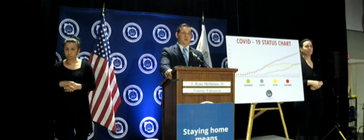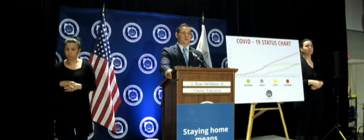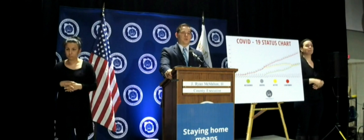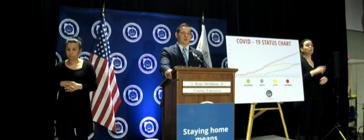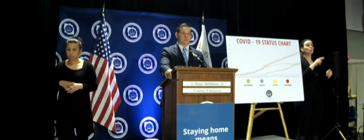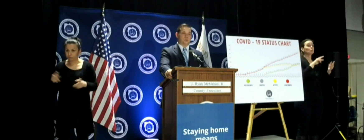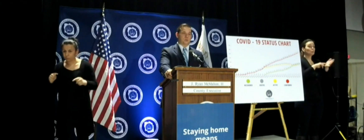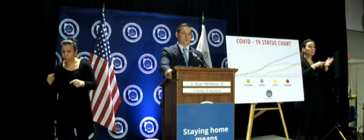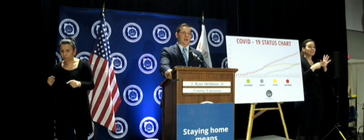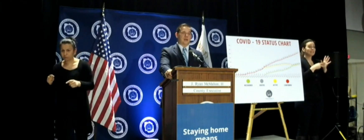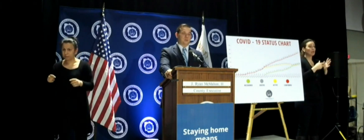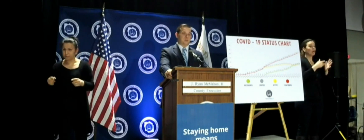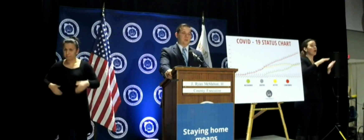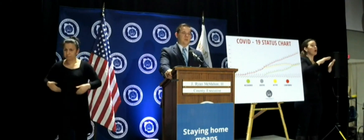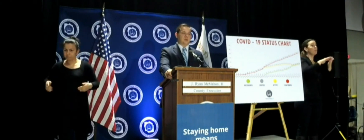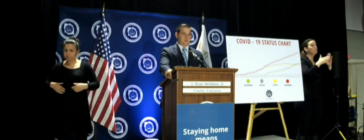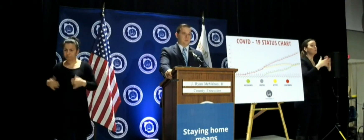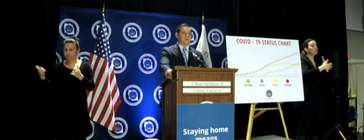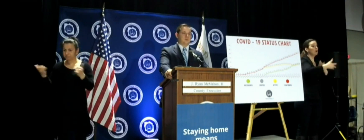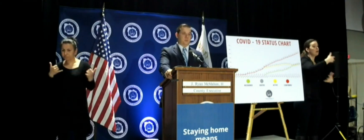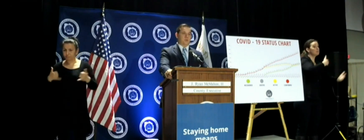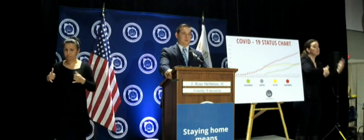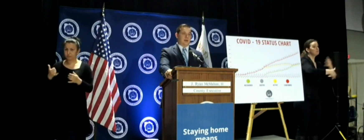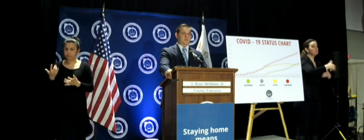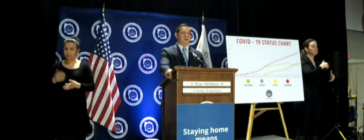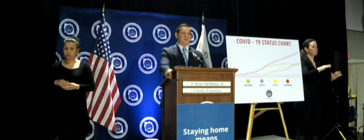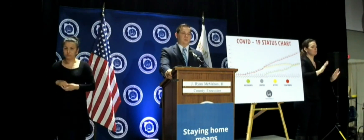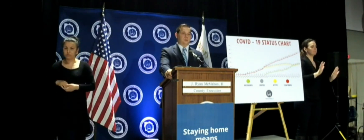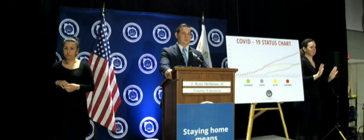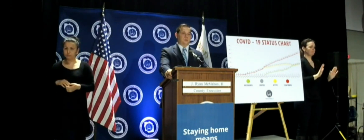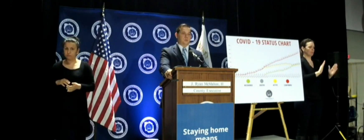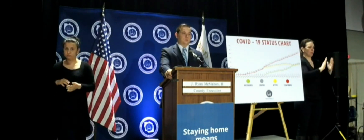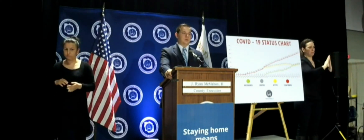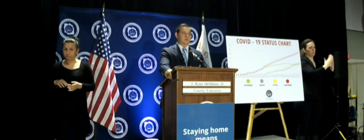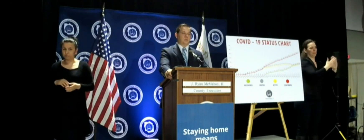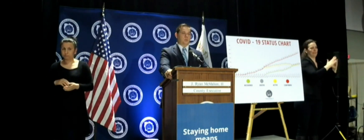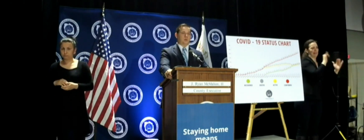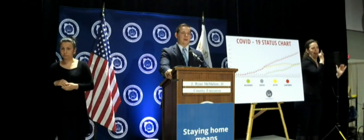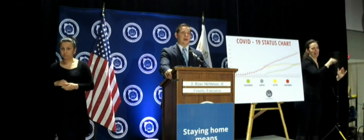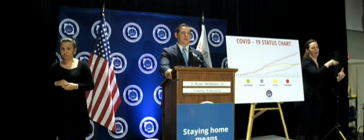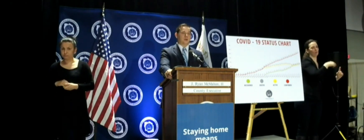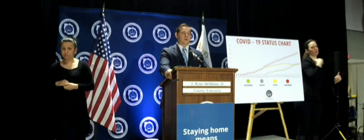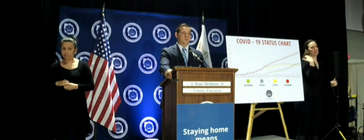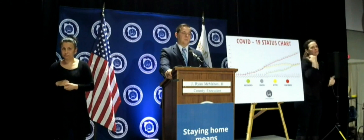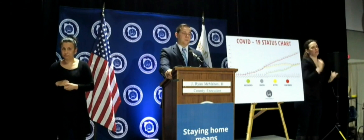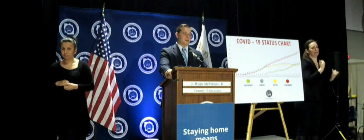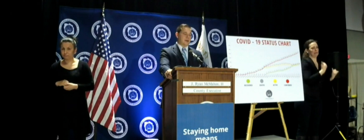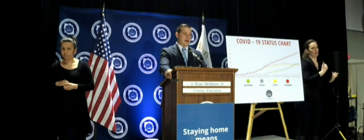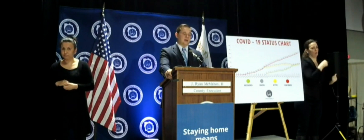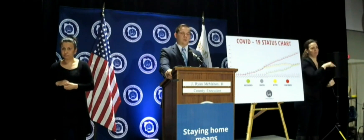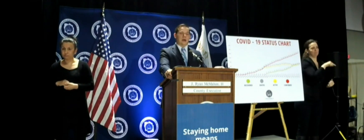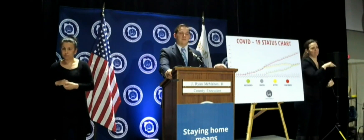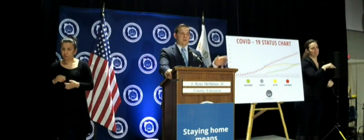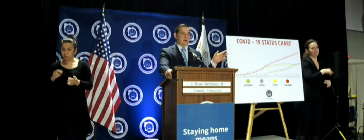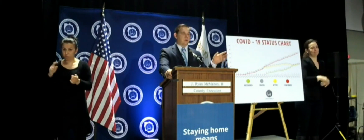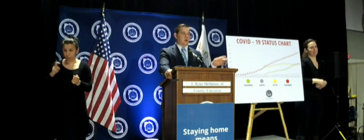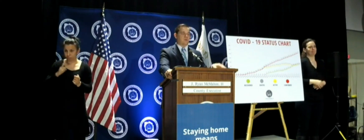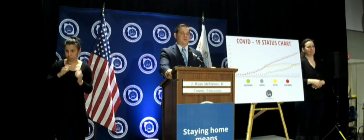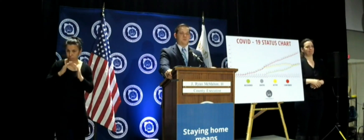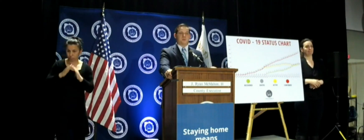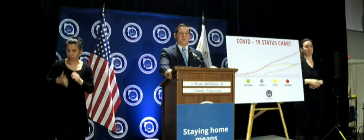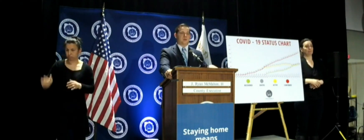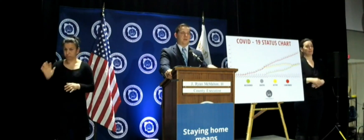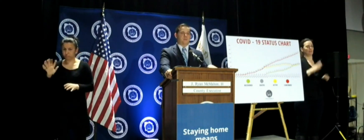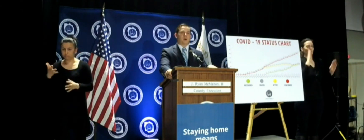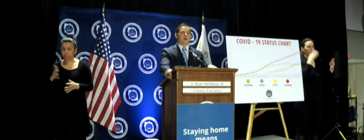week are nursing homes. We're trying to complete that and be able to report that accurately. But yeah, I don't know